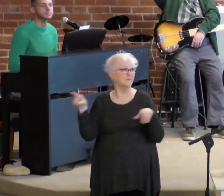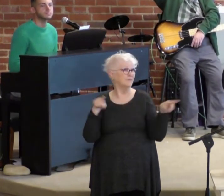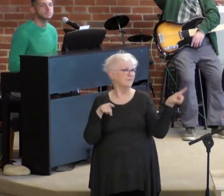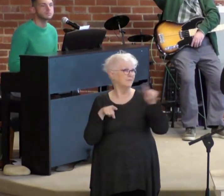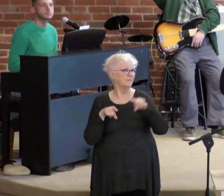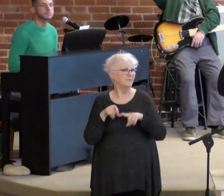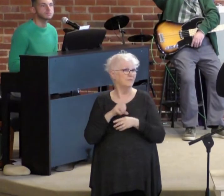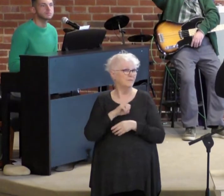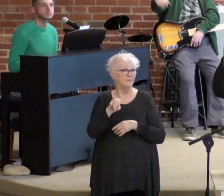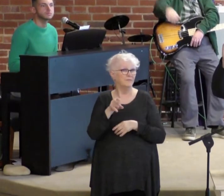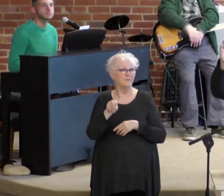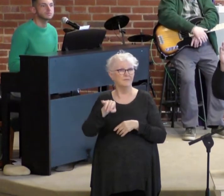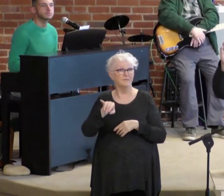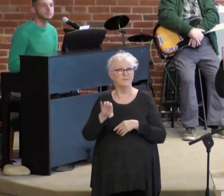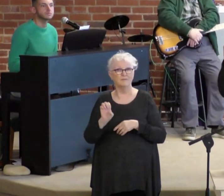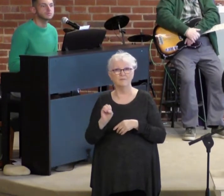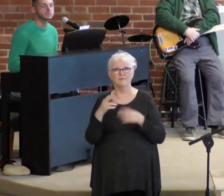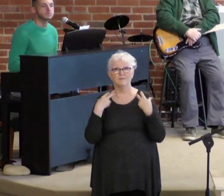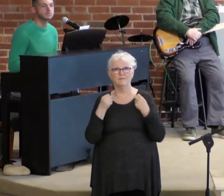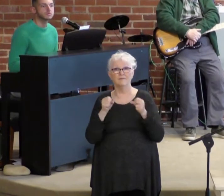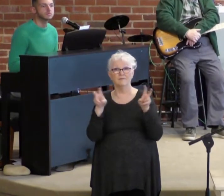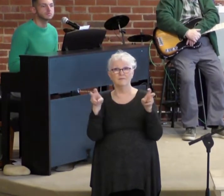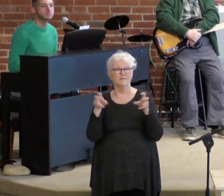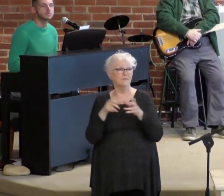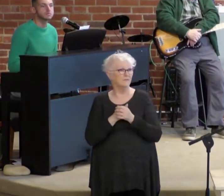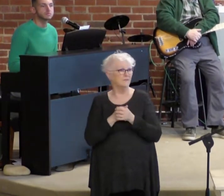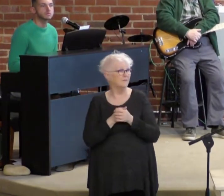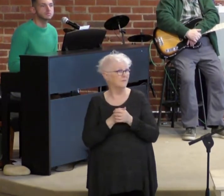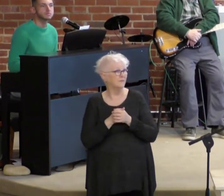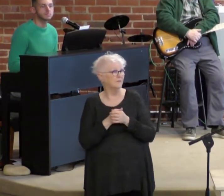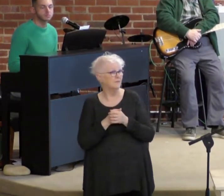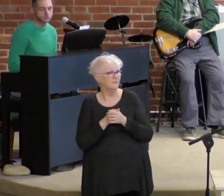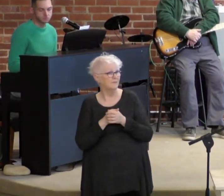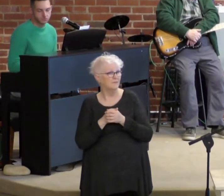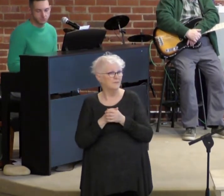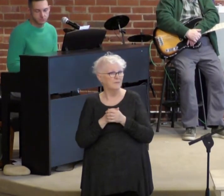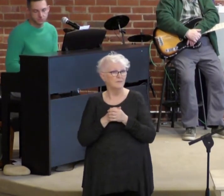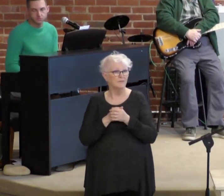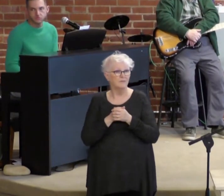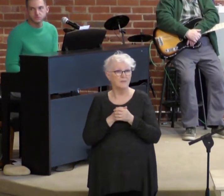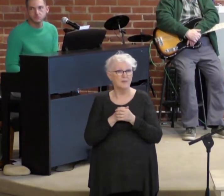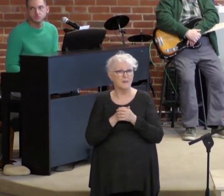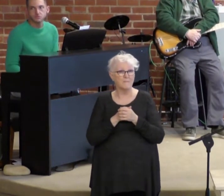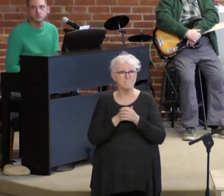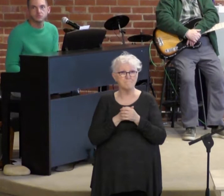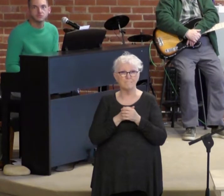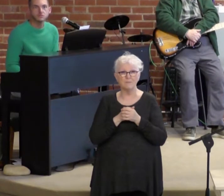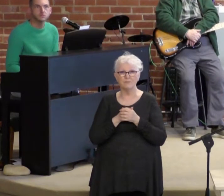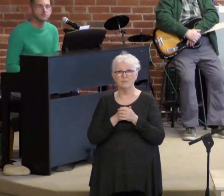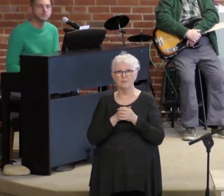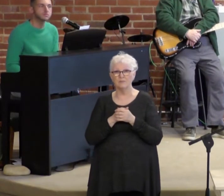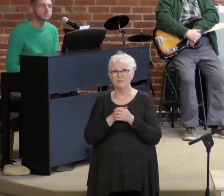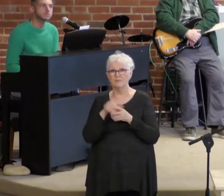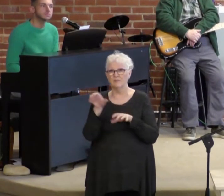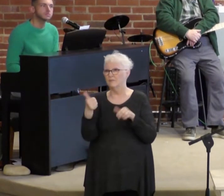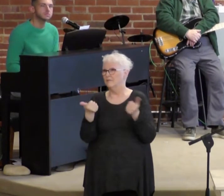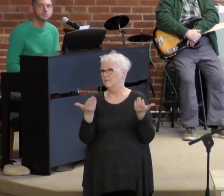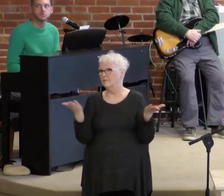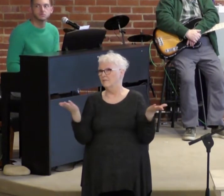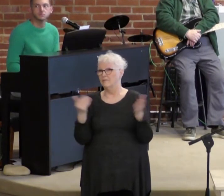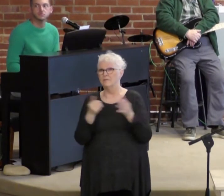Janice has some health issues going on, so we want to pray for Janice today. All right, anybody